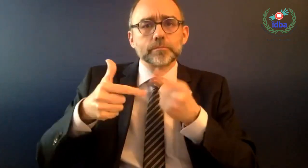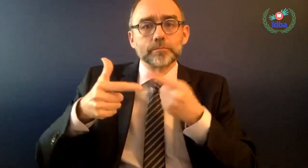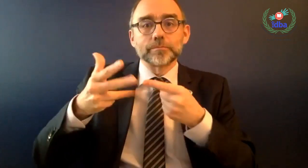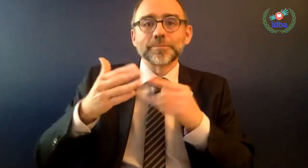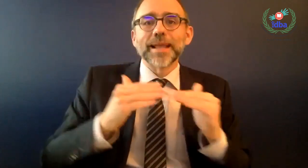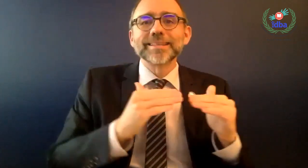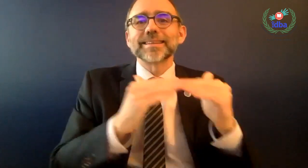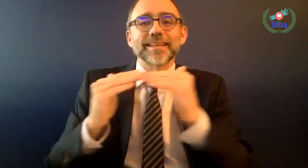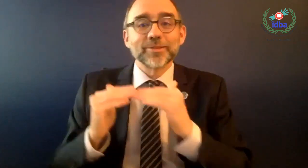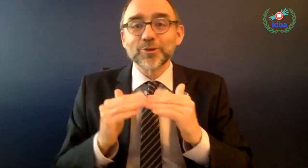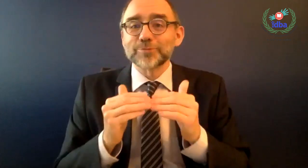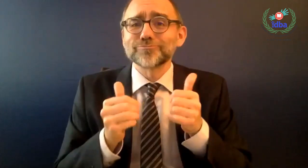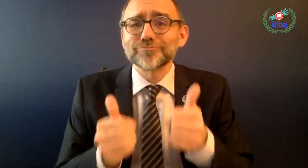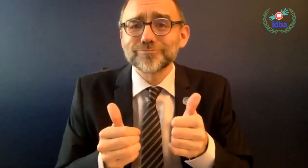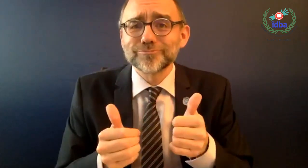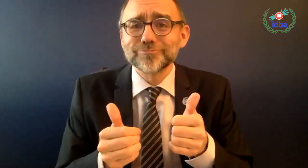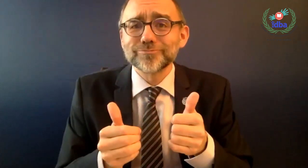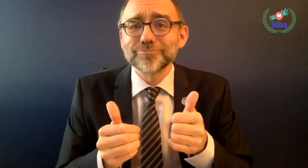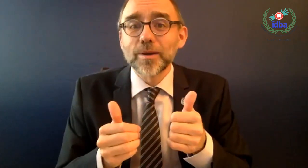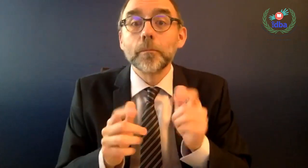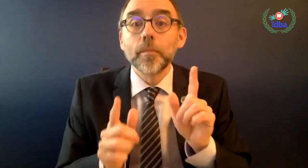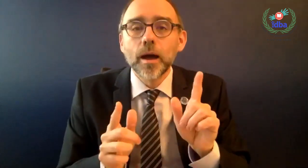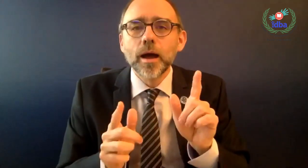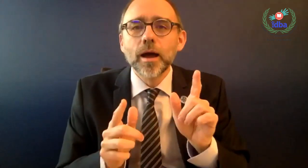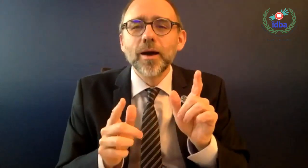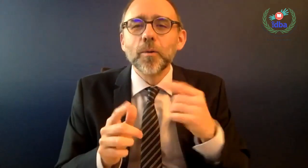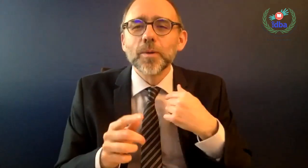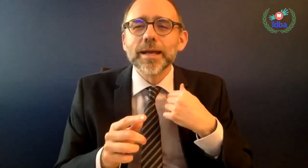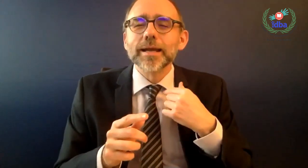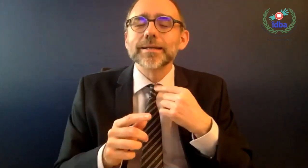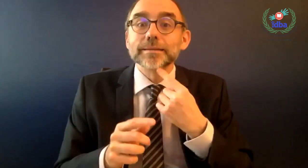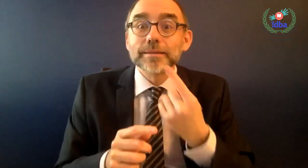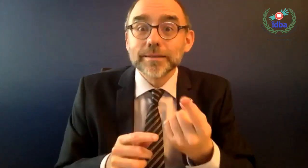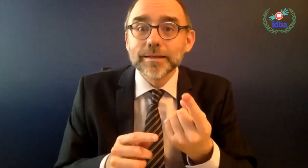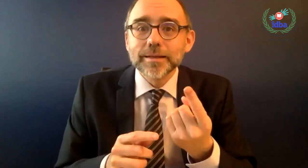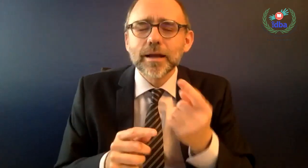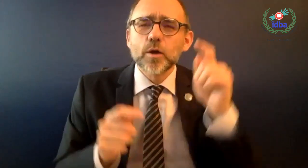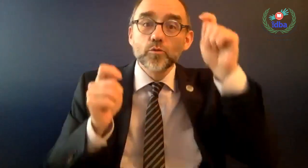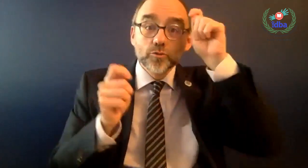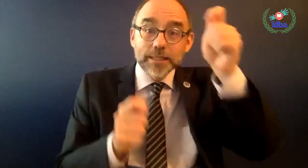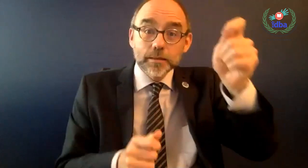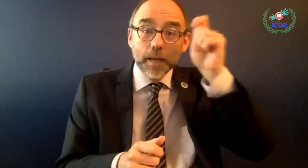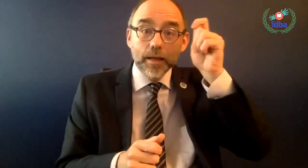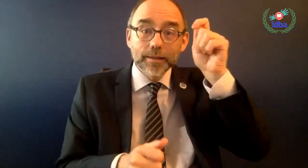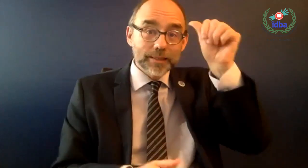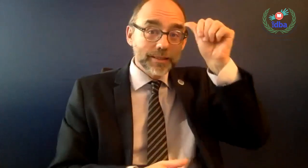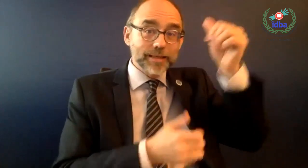So these are few points which yes, which needs standardization. But I would like to say